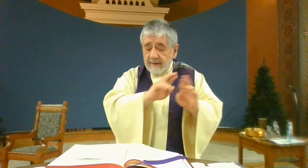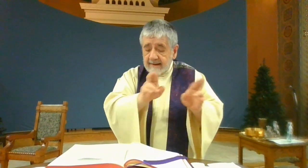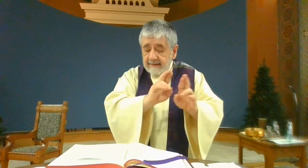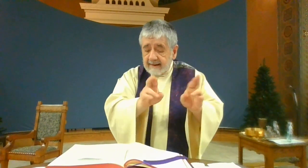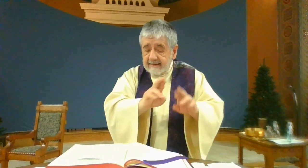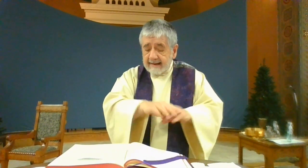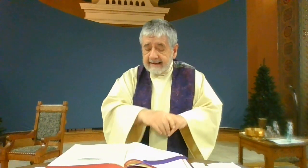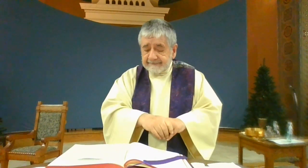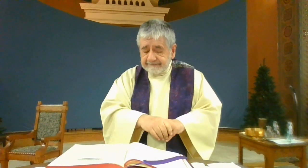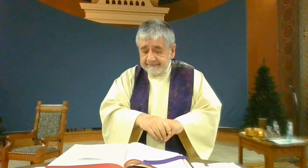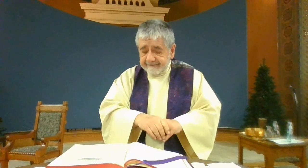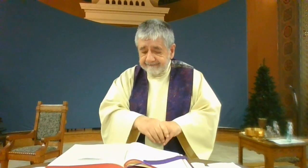They were ready.